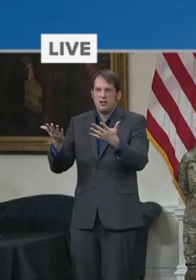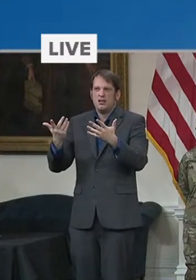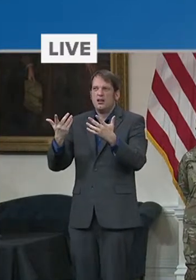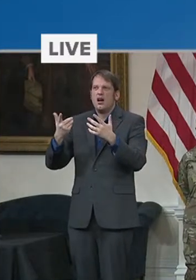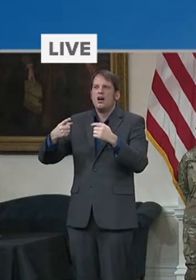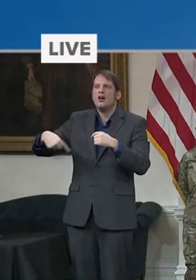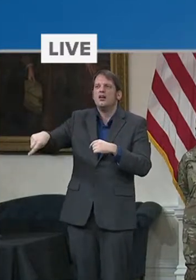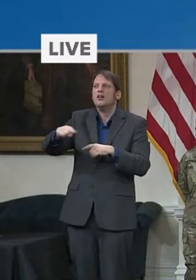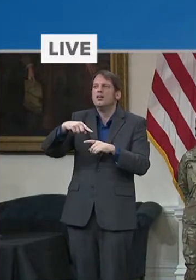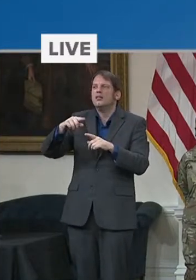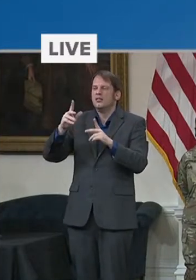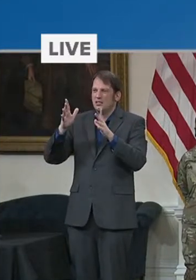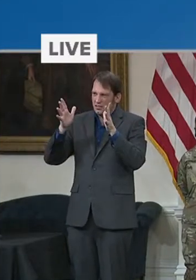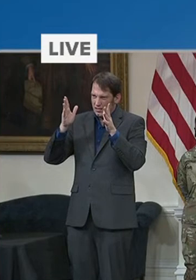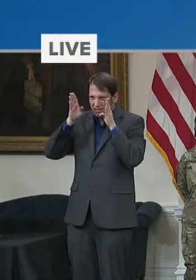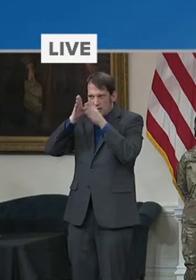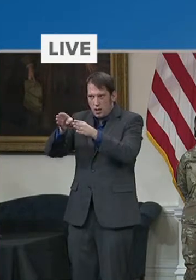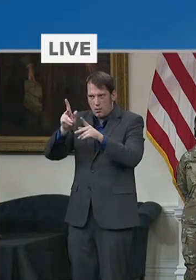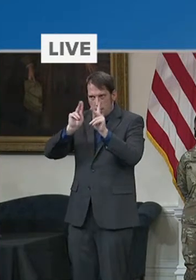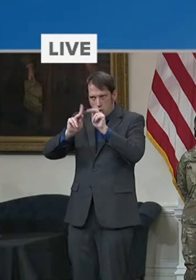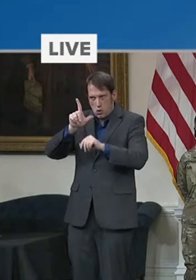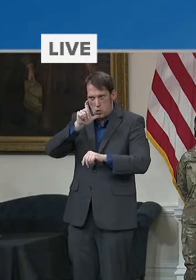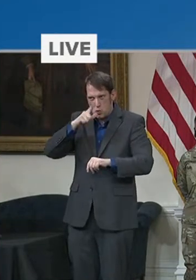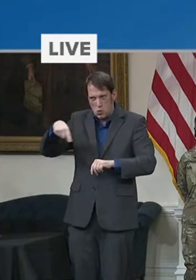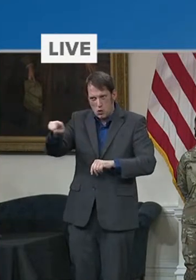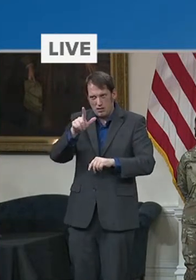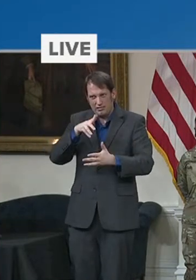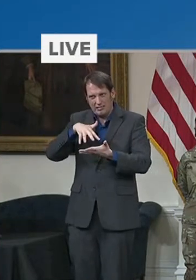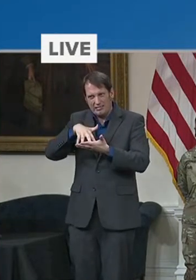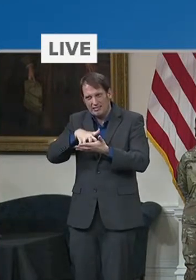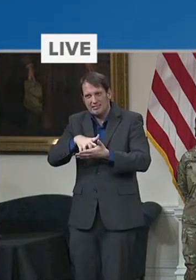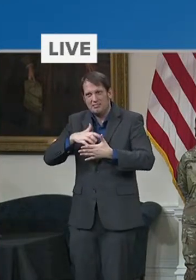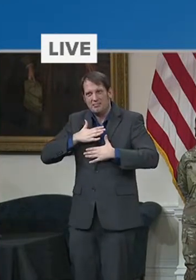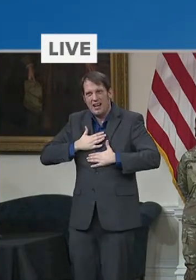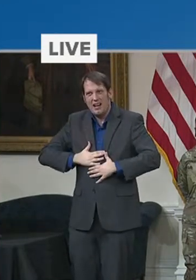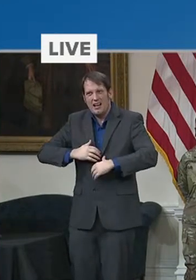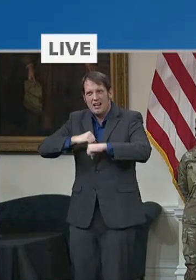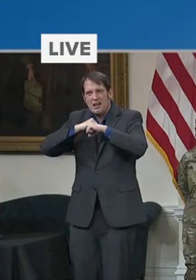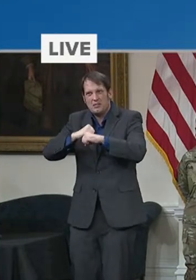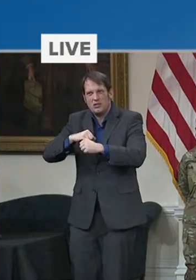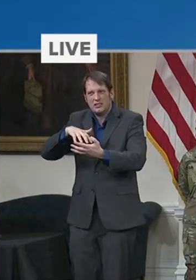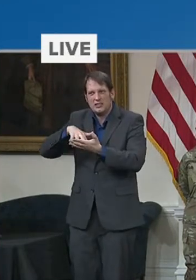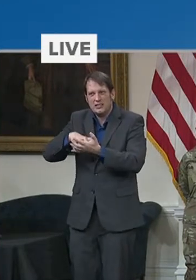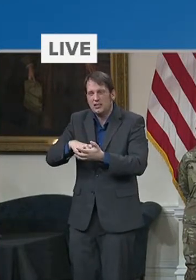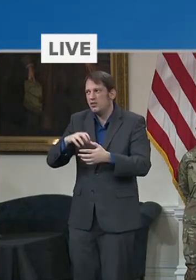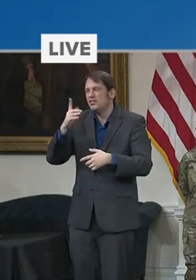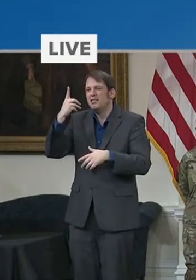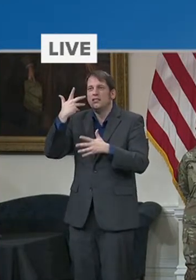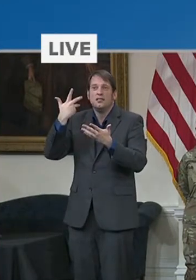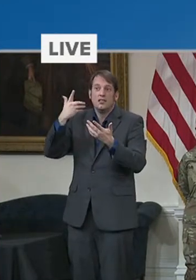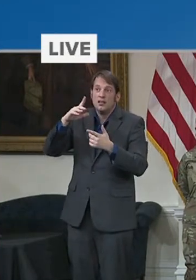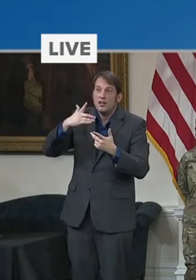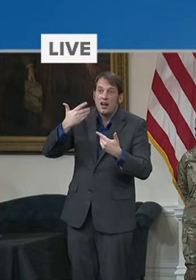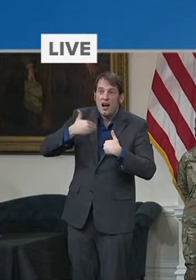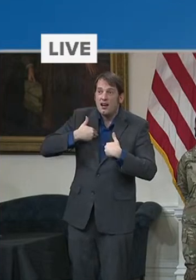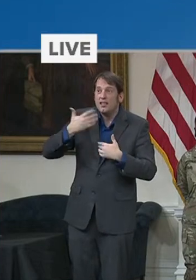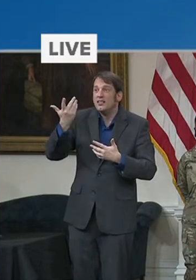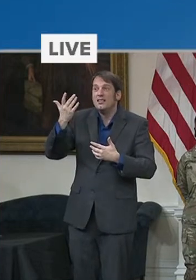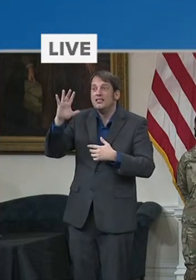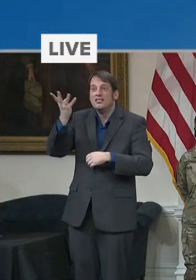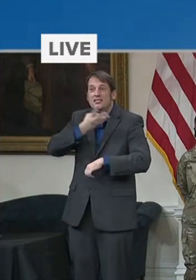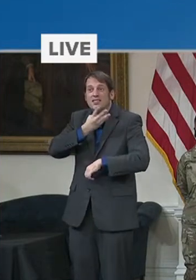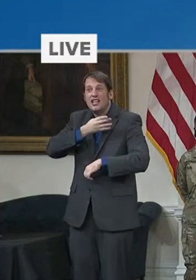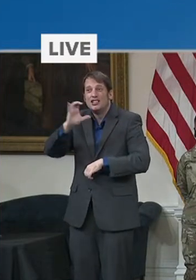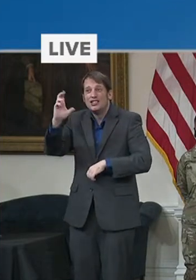individuals, such as those receiving chemotherapy and those with certain immune disorders who require frequent